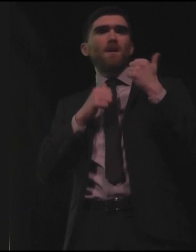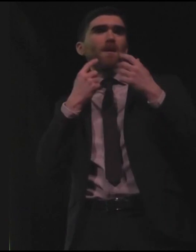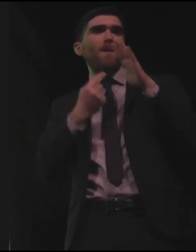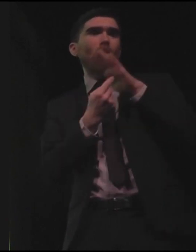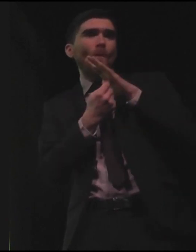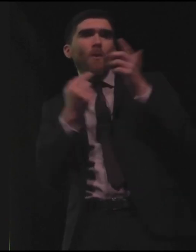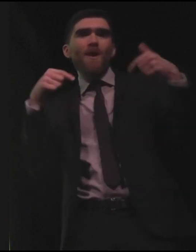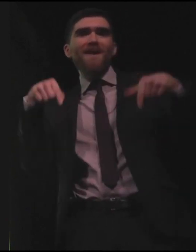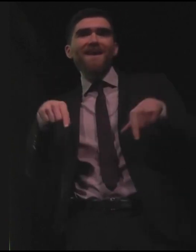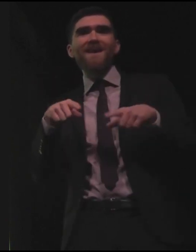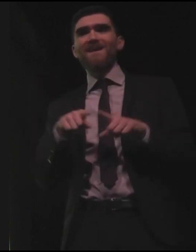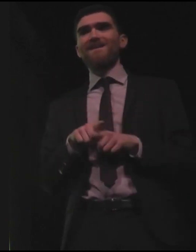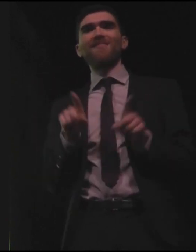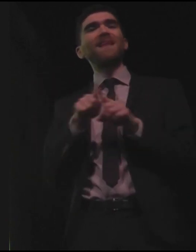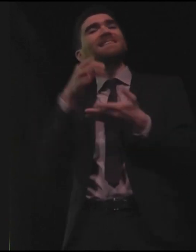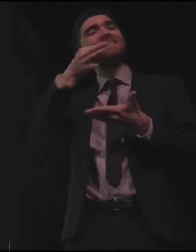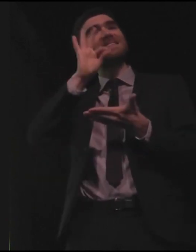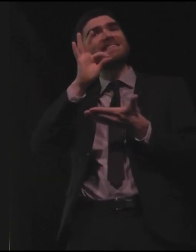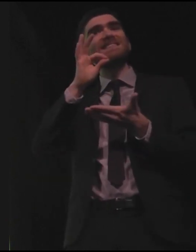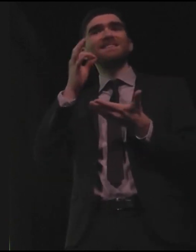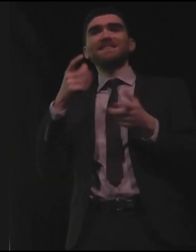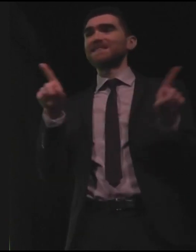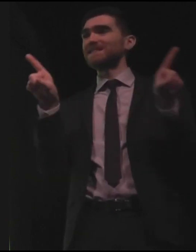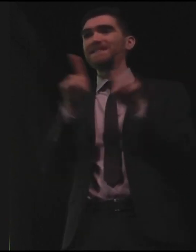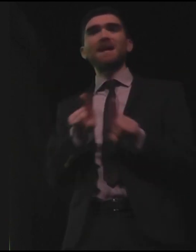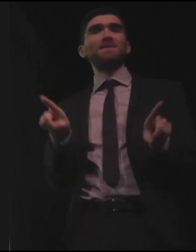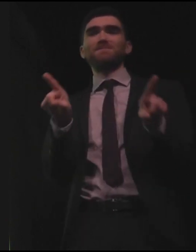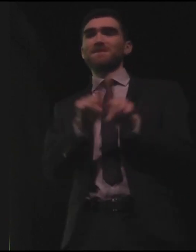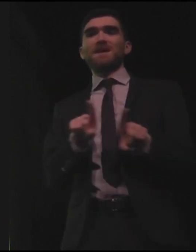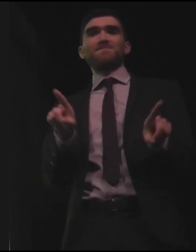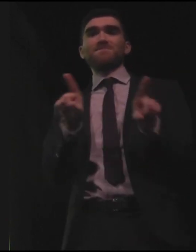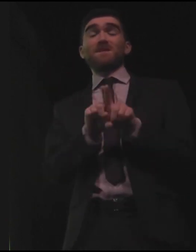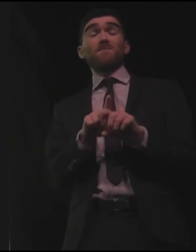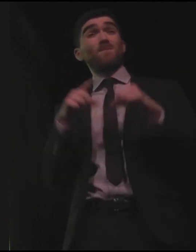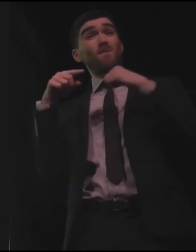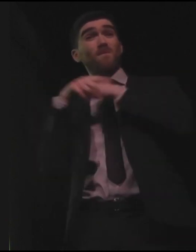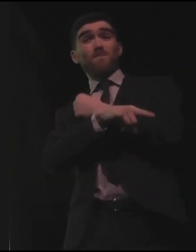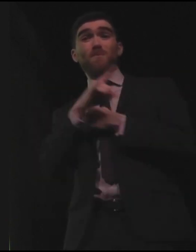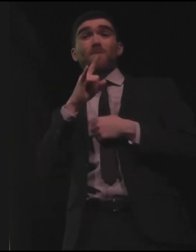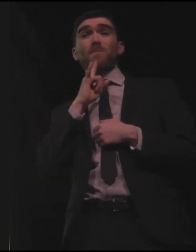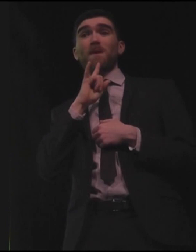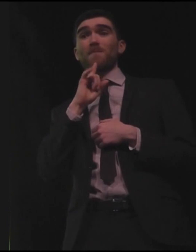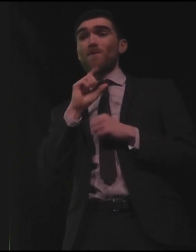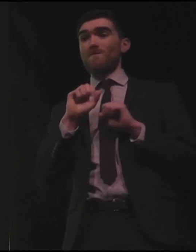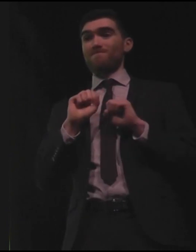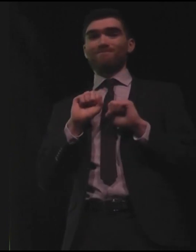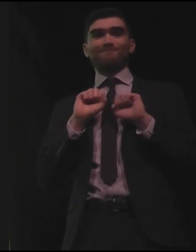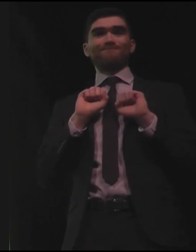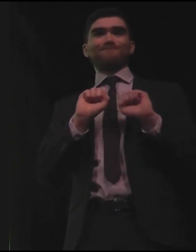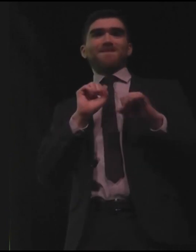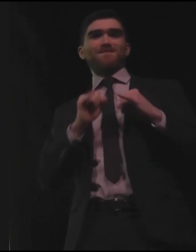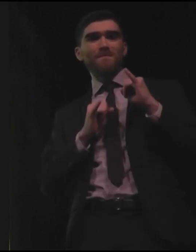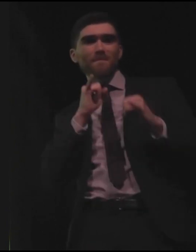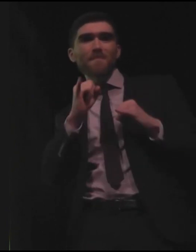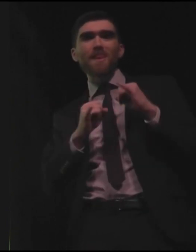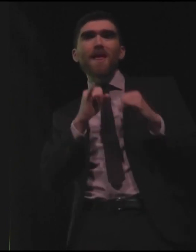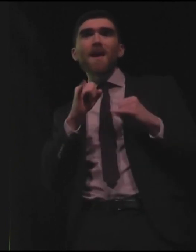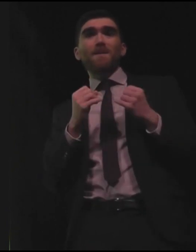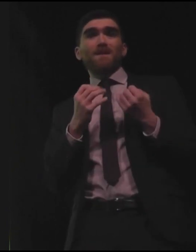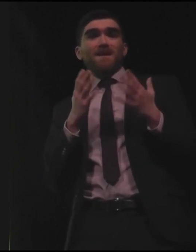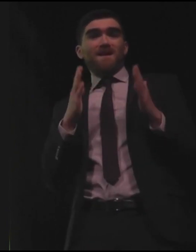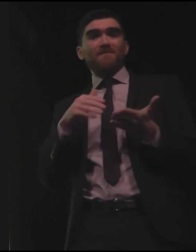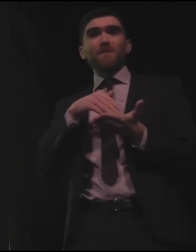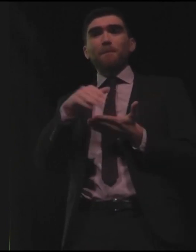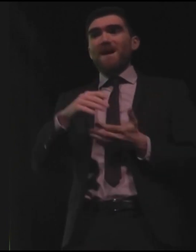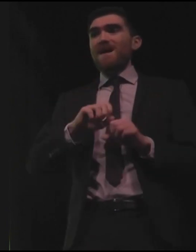which they did not cause. And we live in a country where those at the top and multinational companies still don't